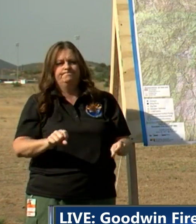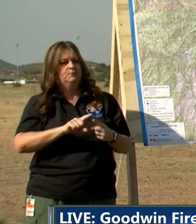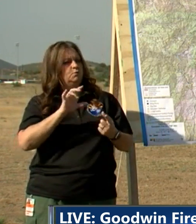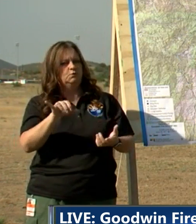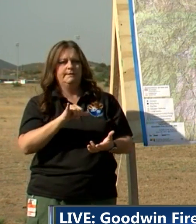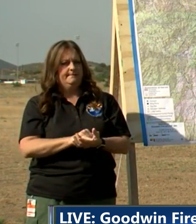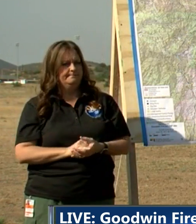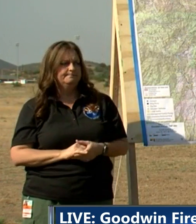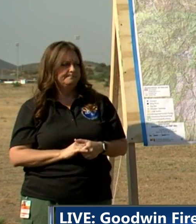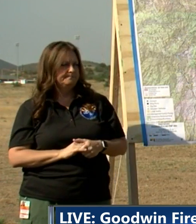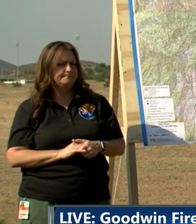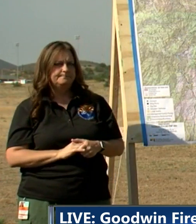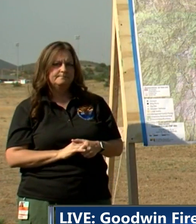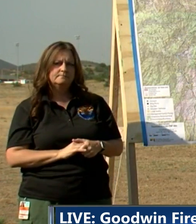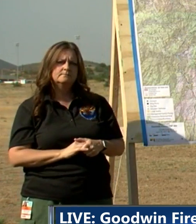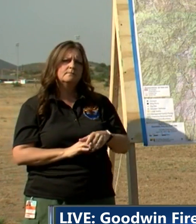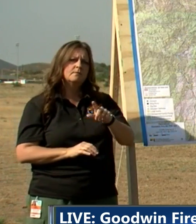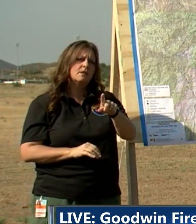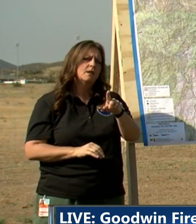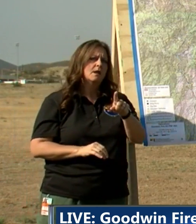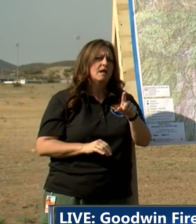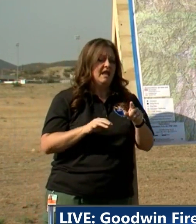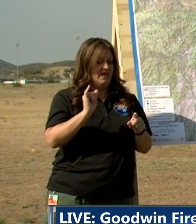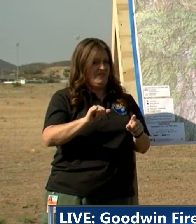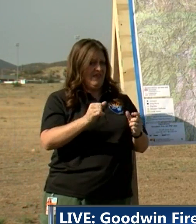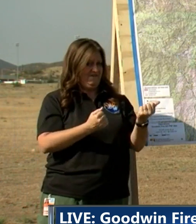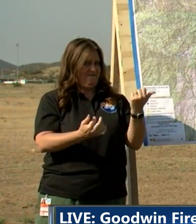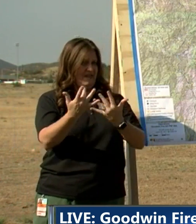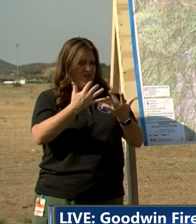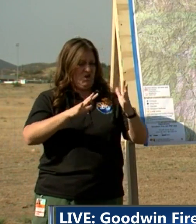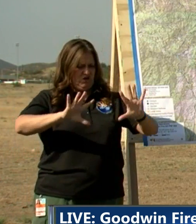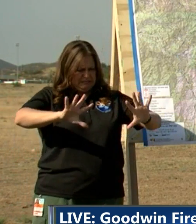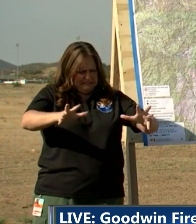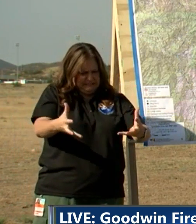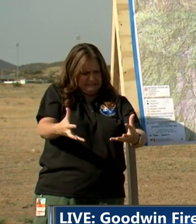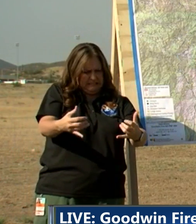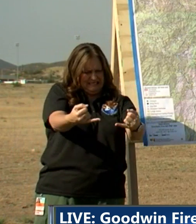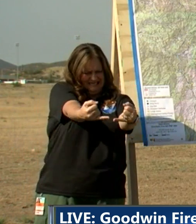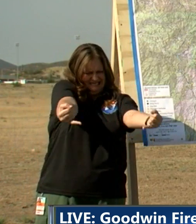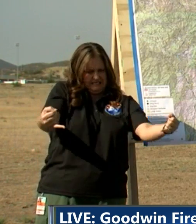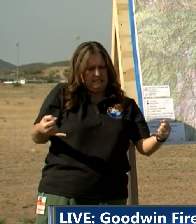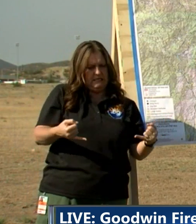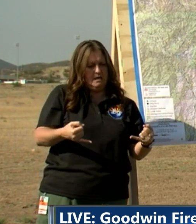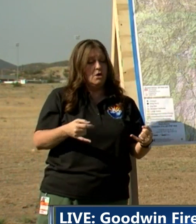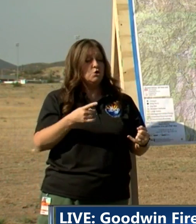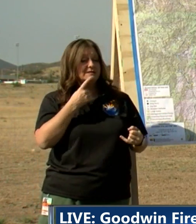In closing into that fire, you mentioned fire crews were going to be